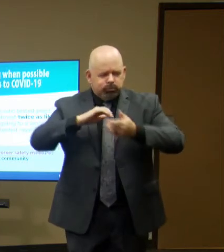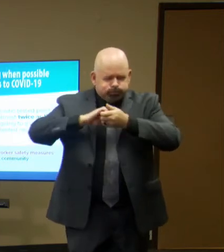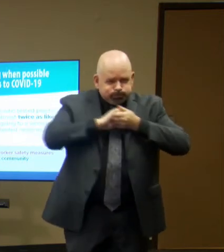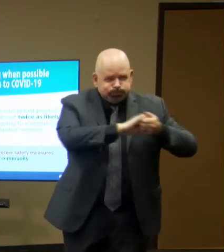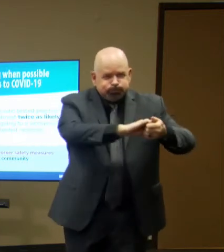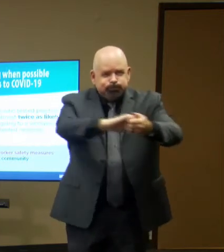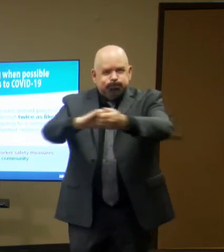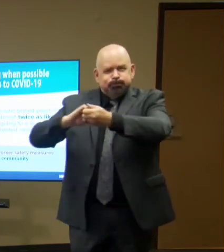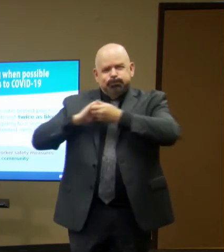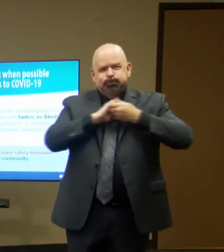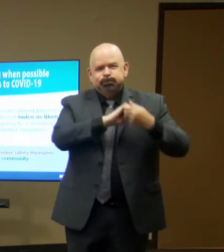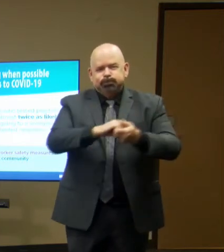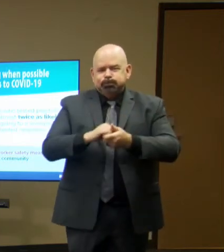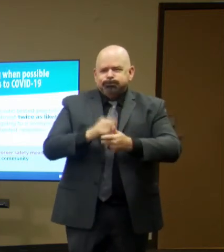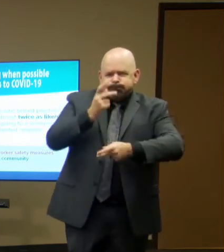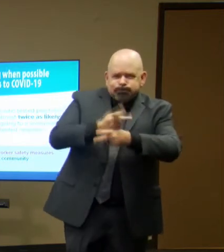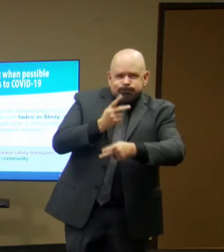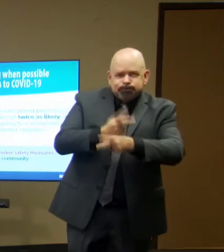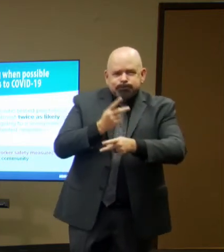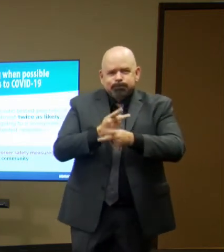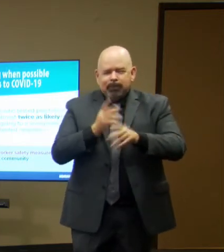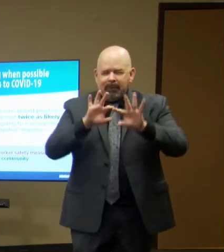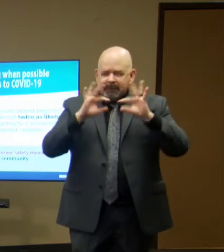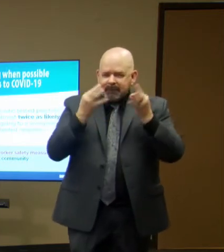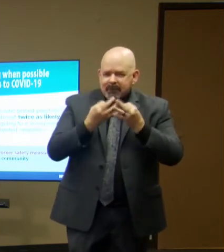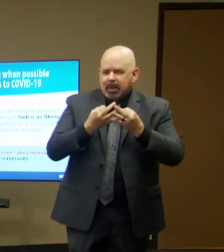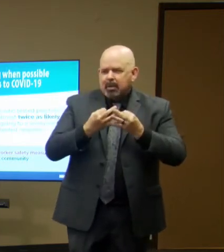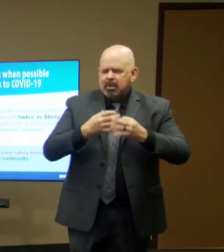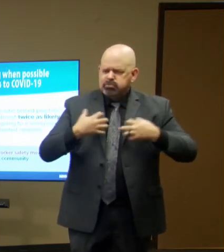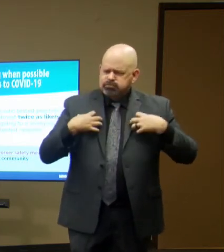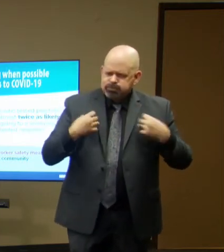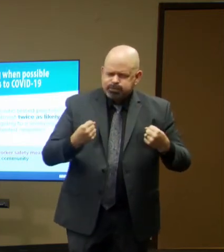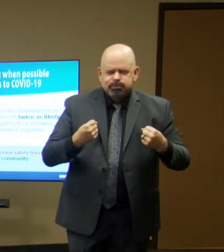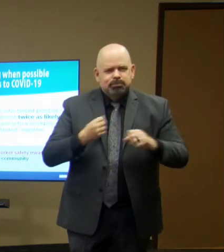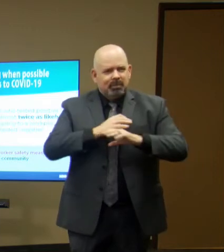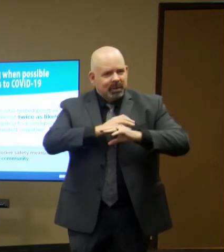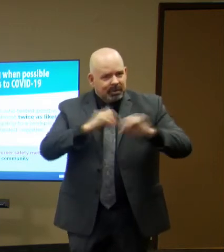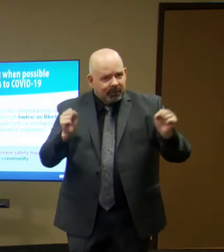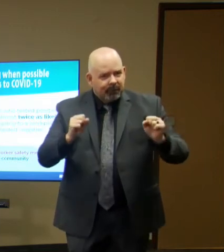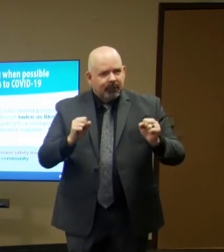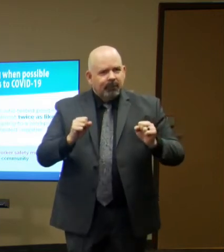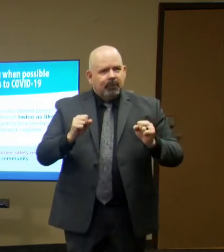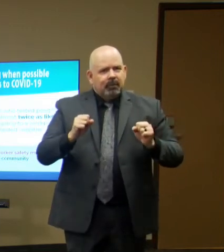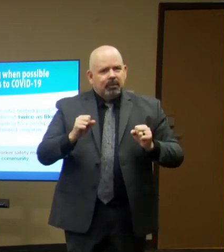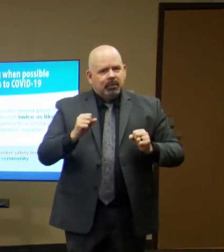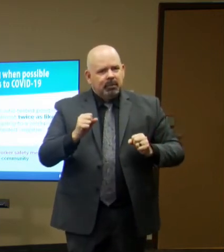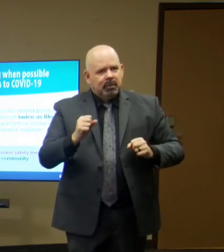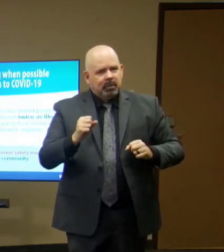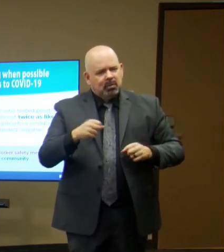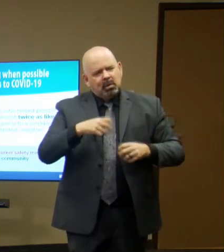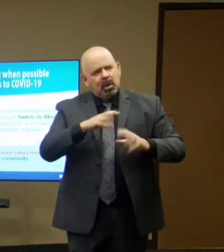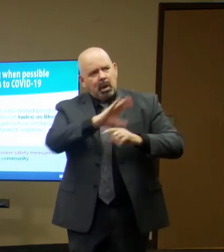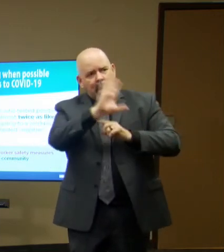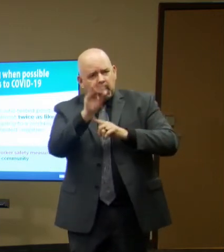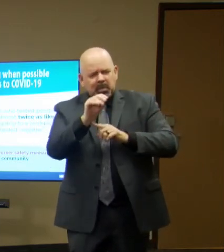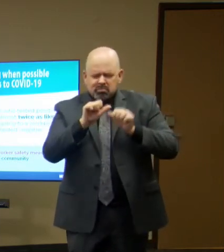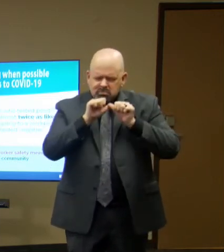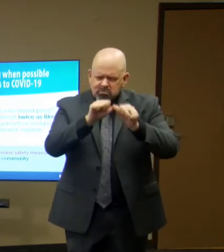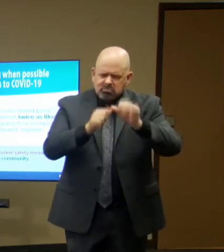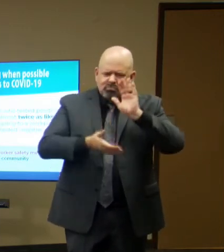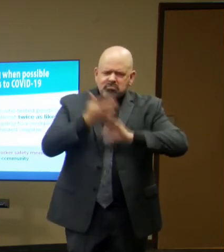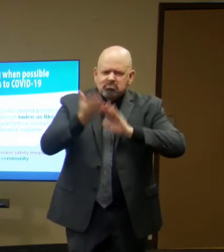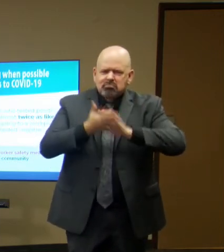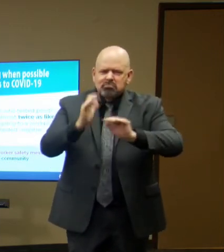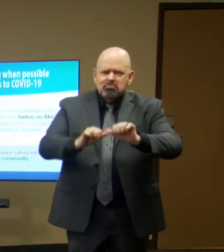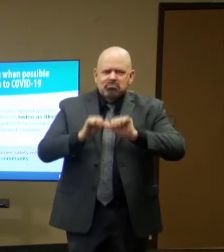to keep your family safe and to keep our community safe and to keep this company strong. We don't want COVID spreading through this company. But at the